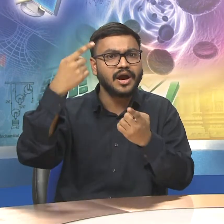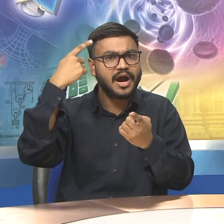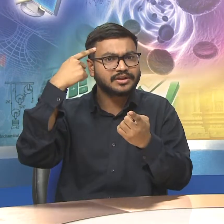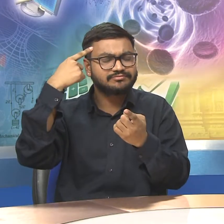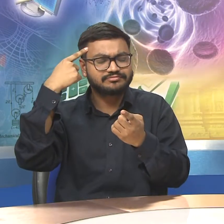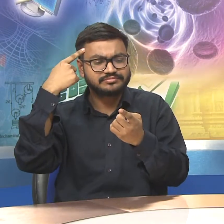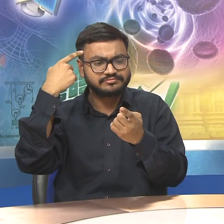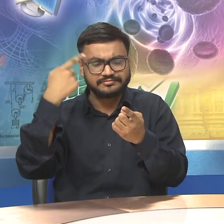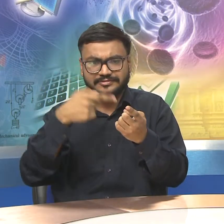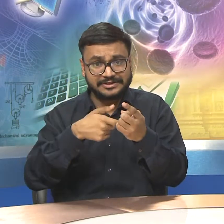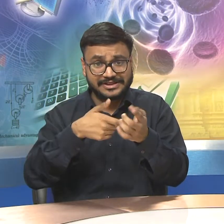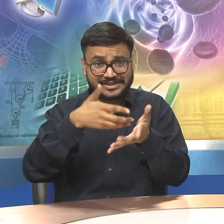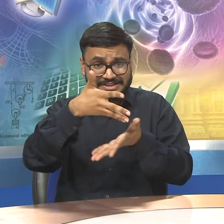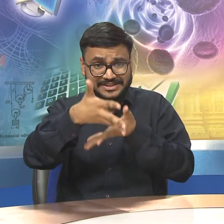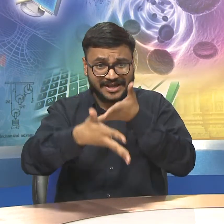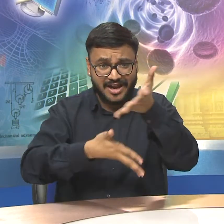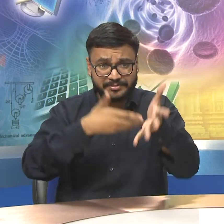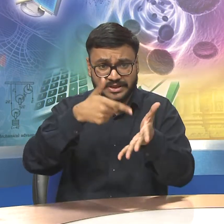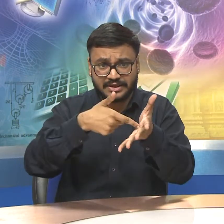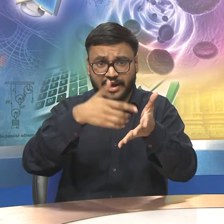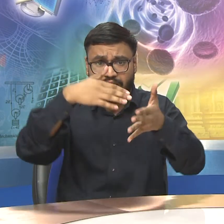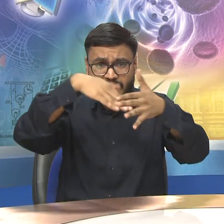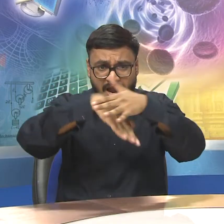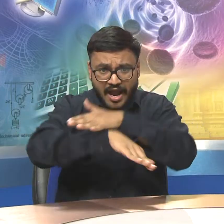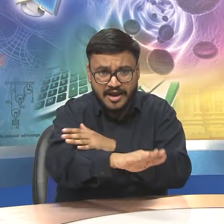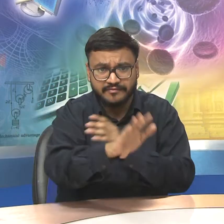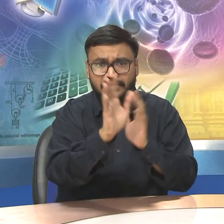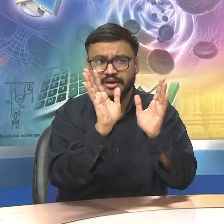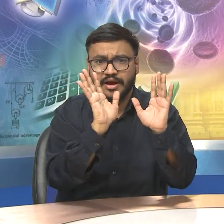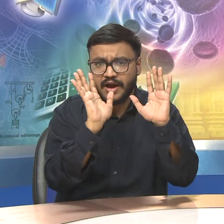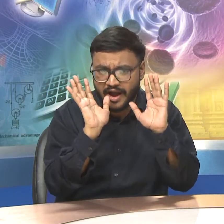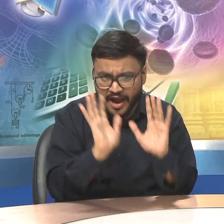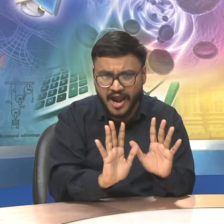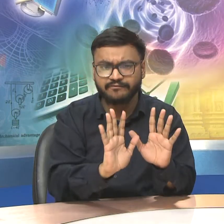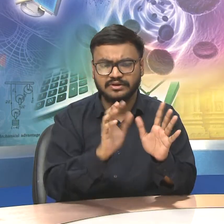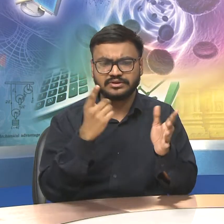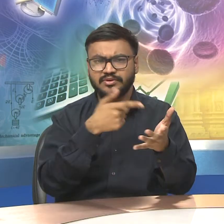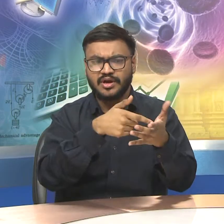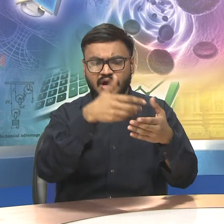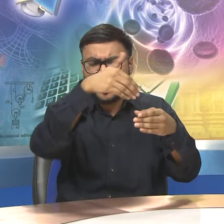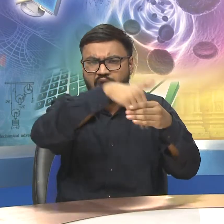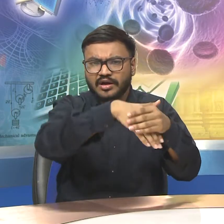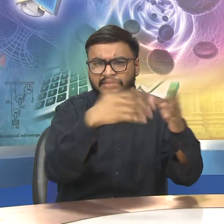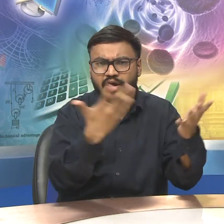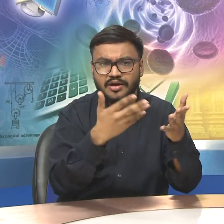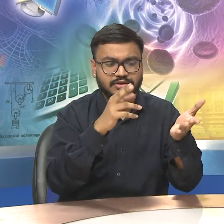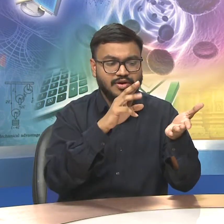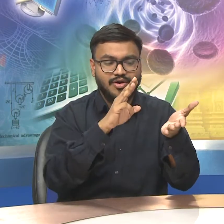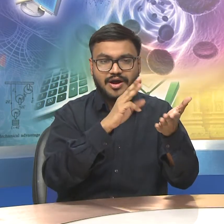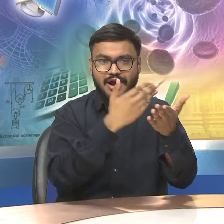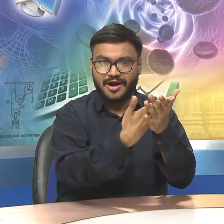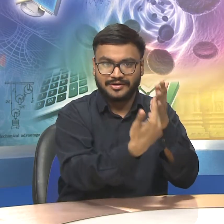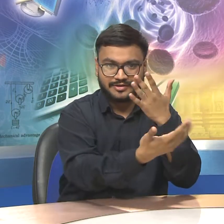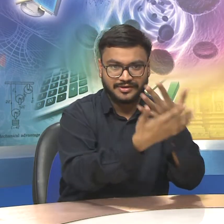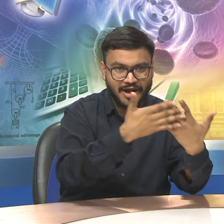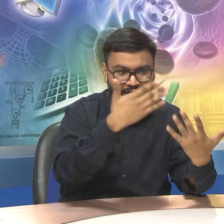This means that you have been using sign language without consciously thinking